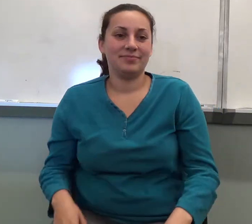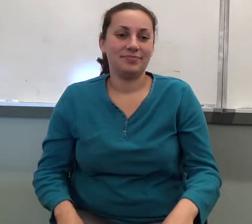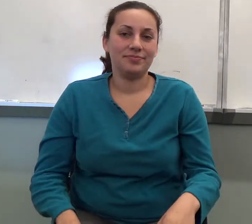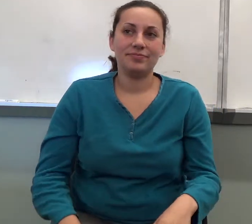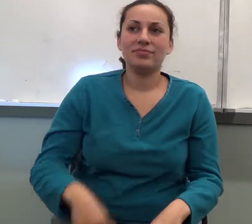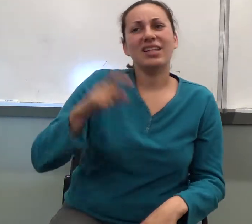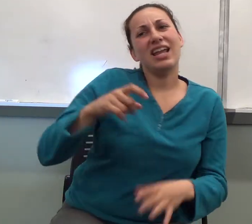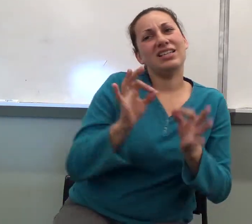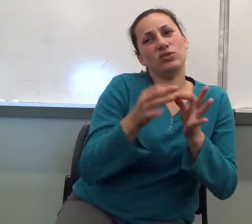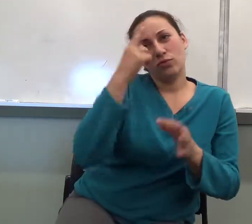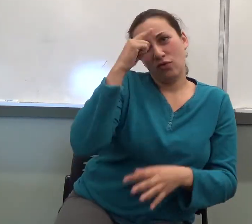I'm sorry.